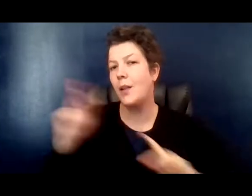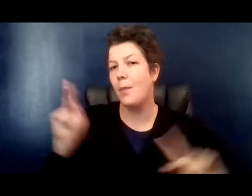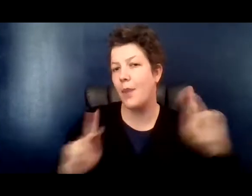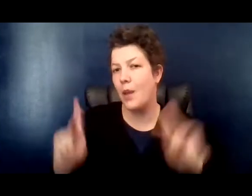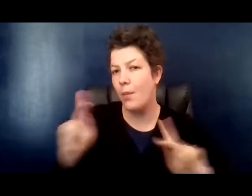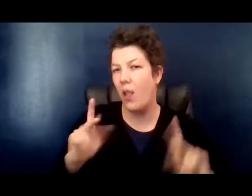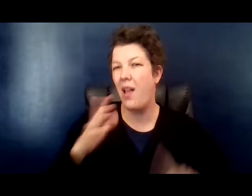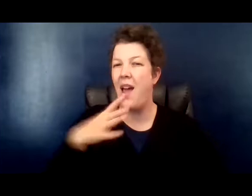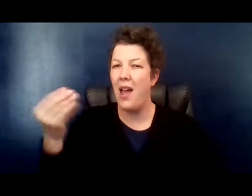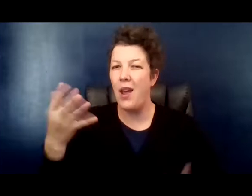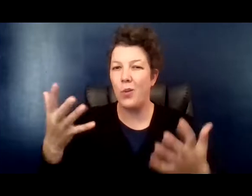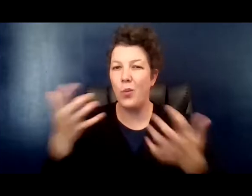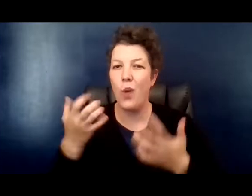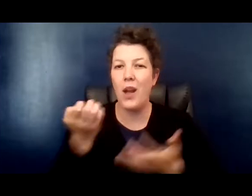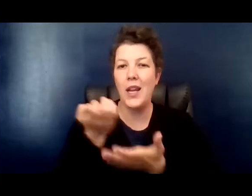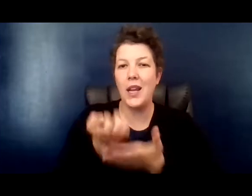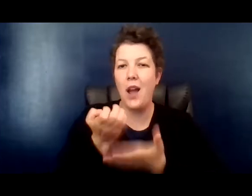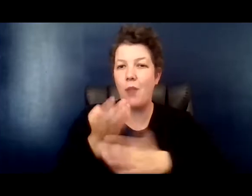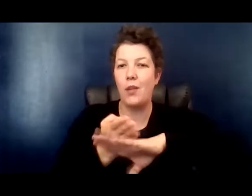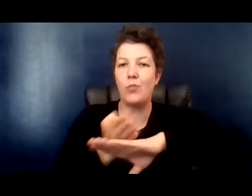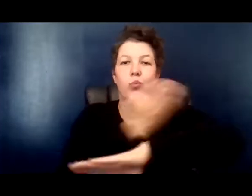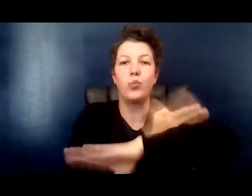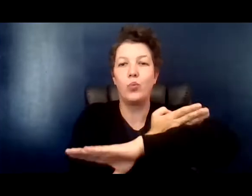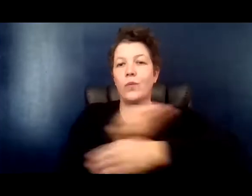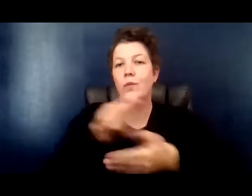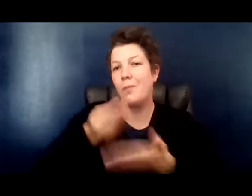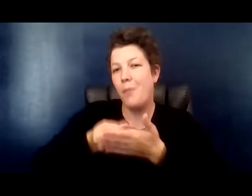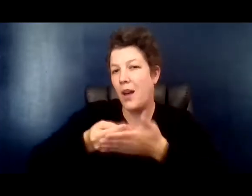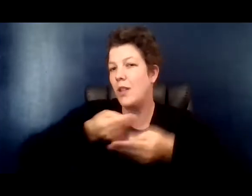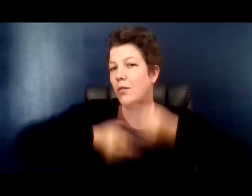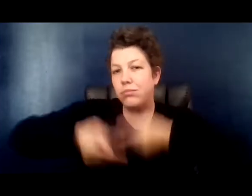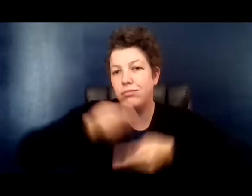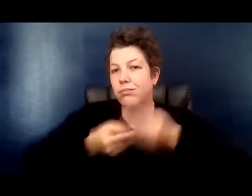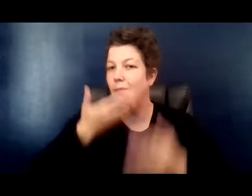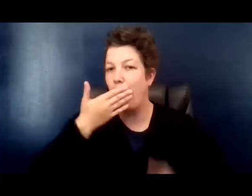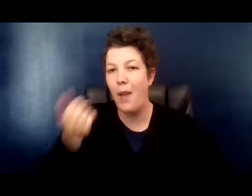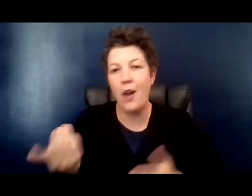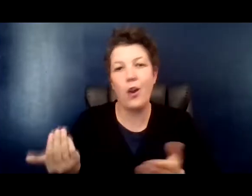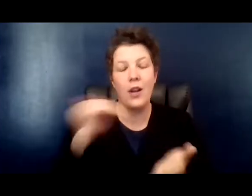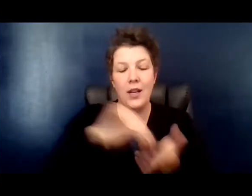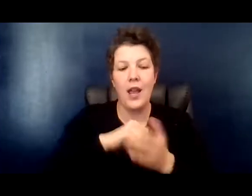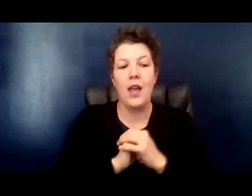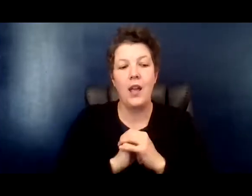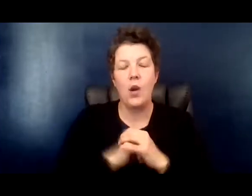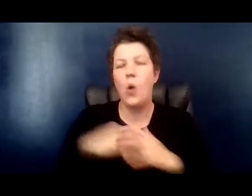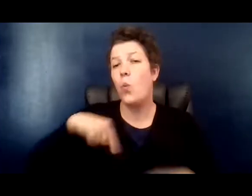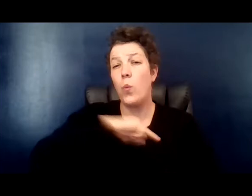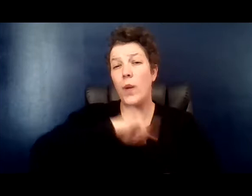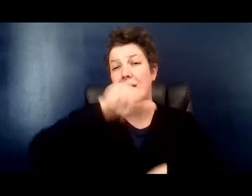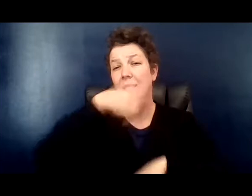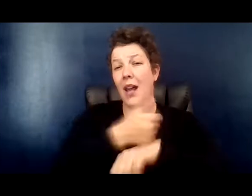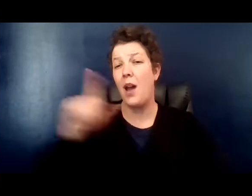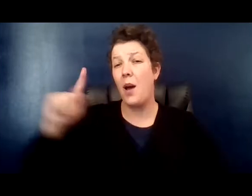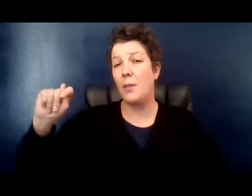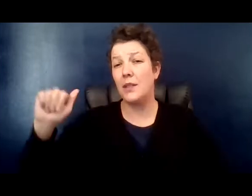back. As far as the task force goes, I mean, the task force has been great to work with, to bring about recommendations,